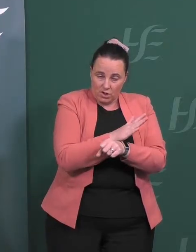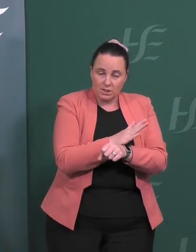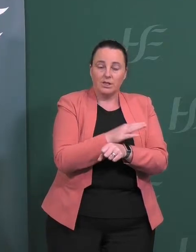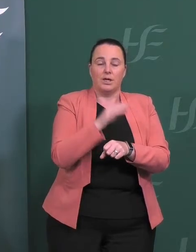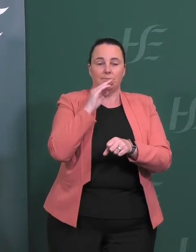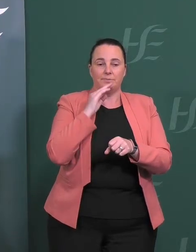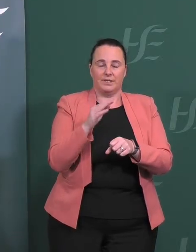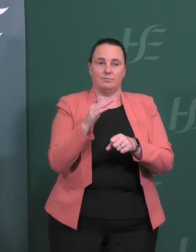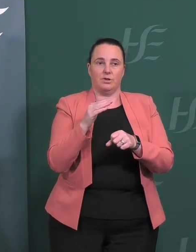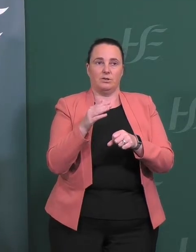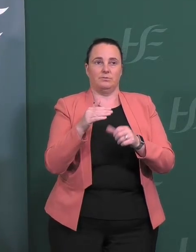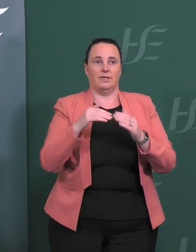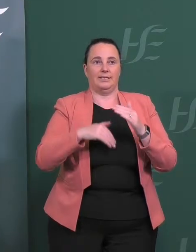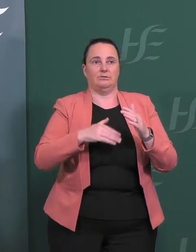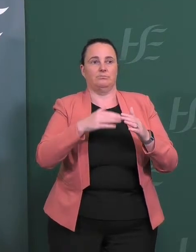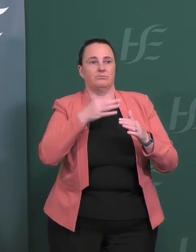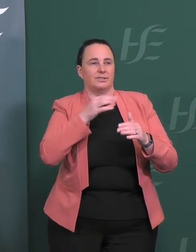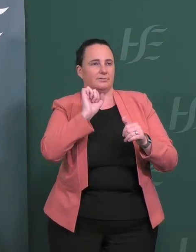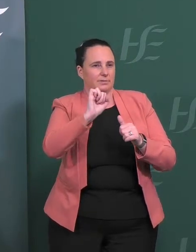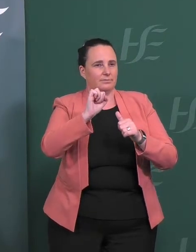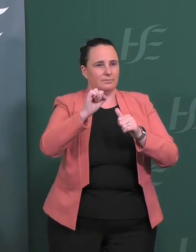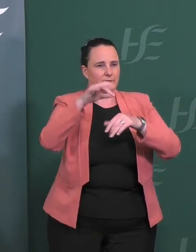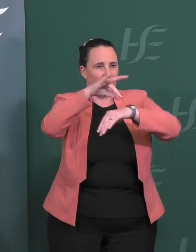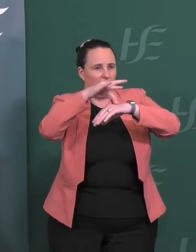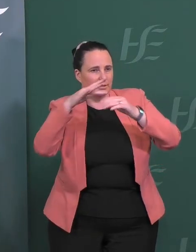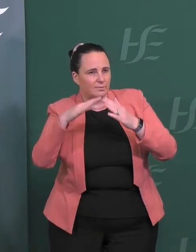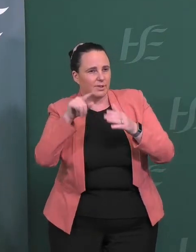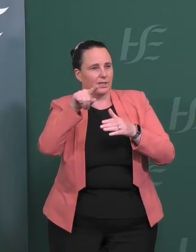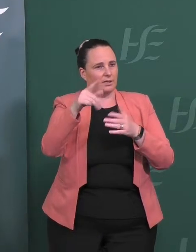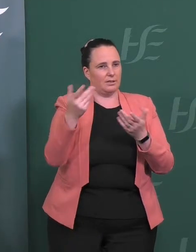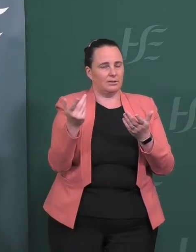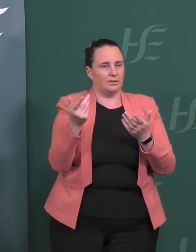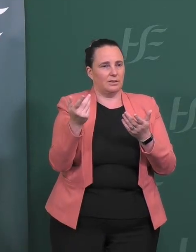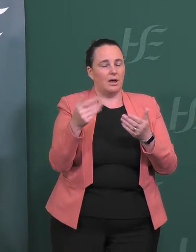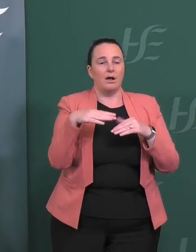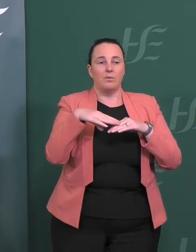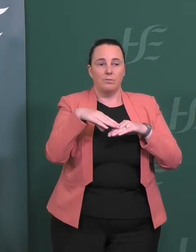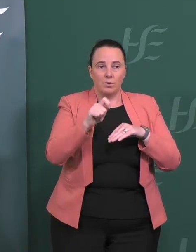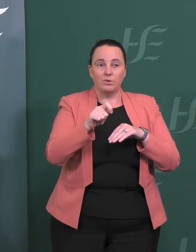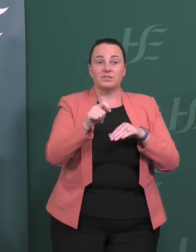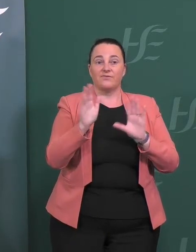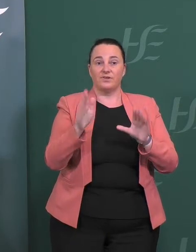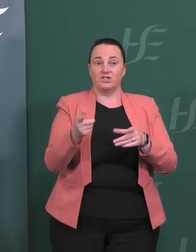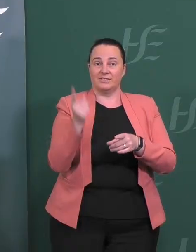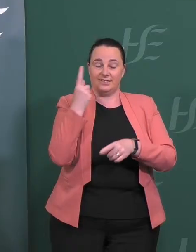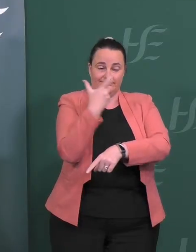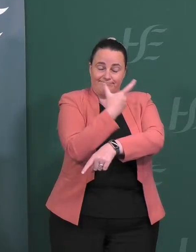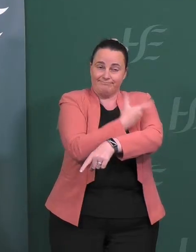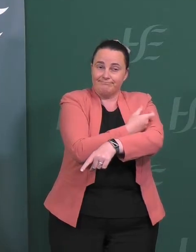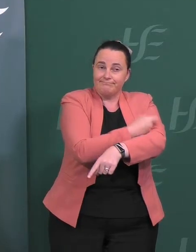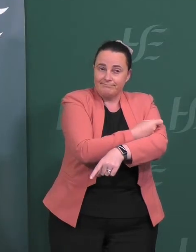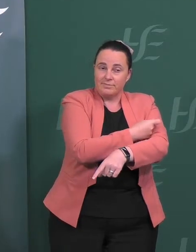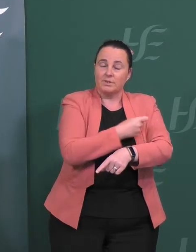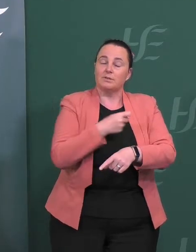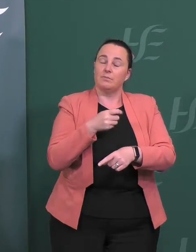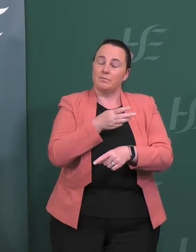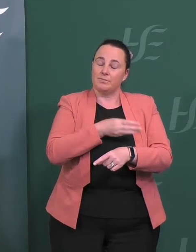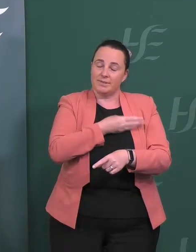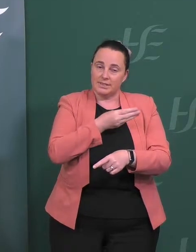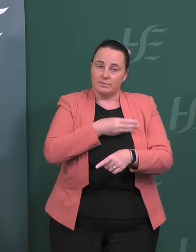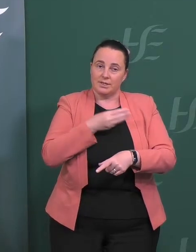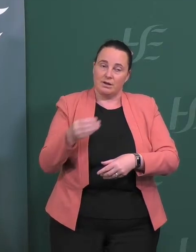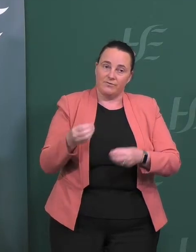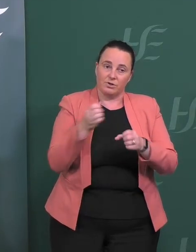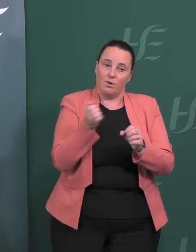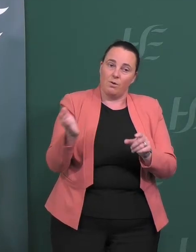offer. Vast majority of the people and age groups we have gone through have done so, and we will continue to make that offer available to all of the